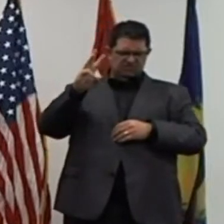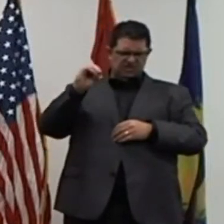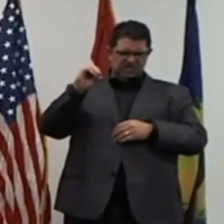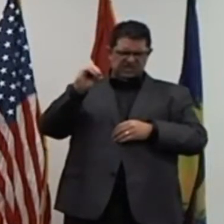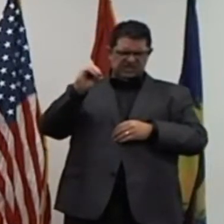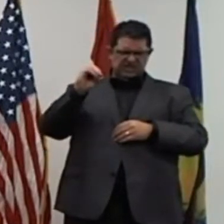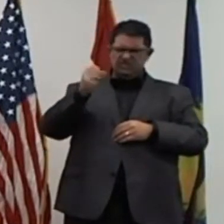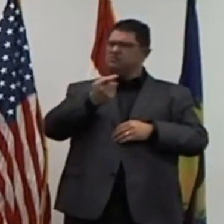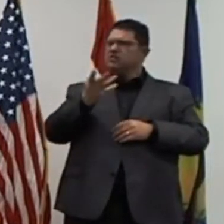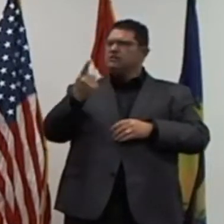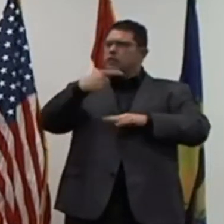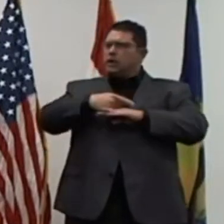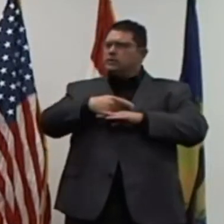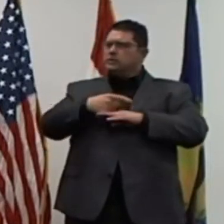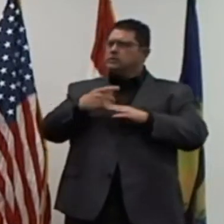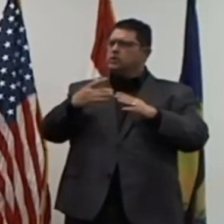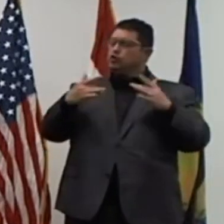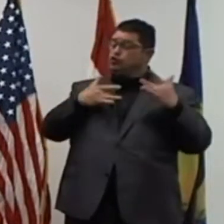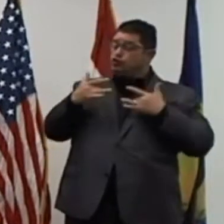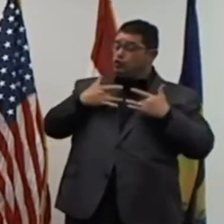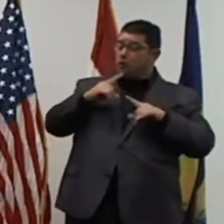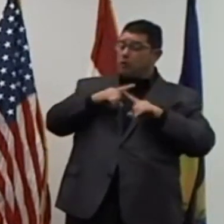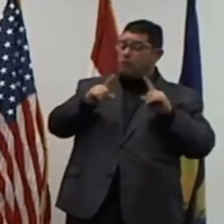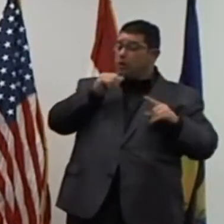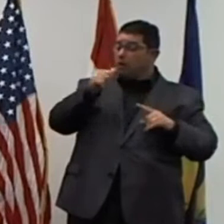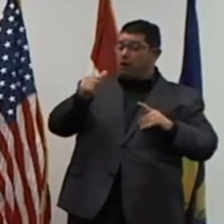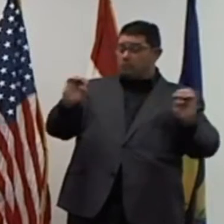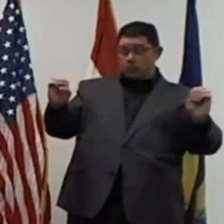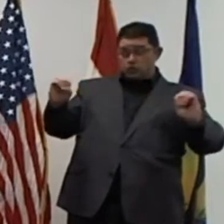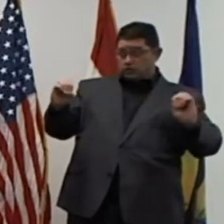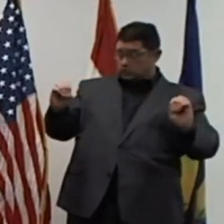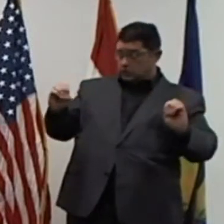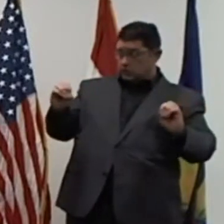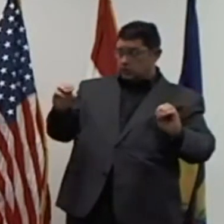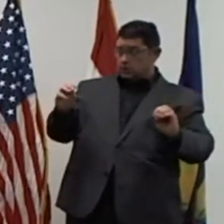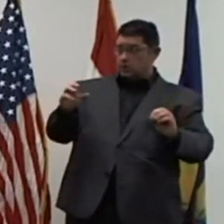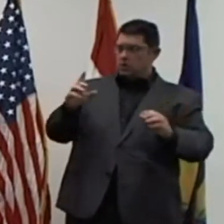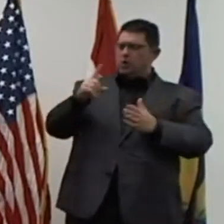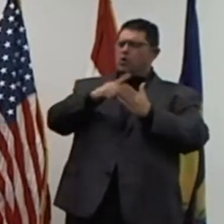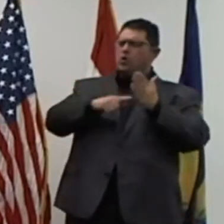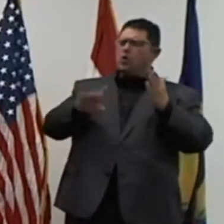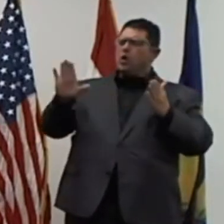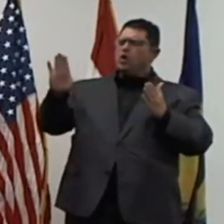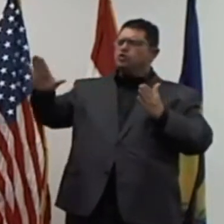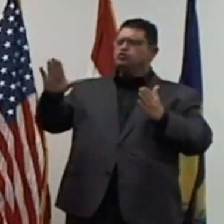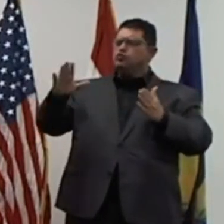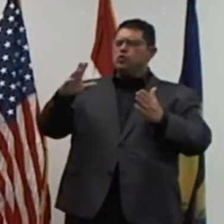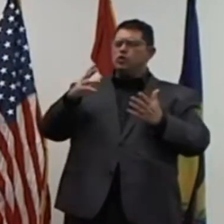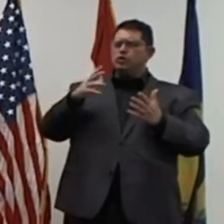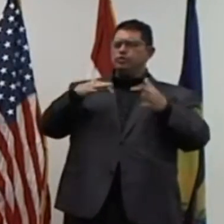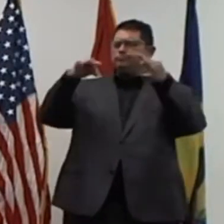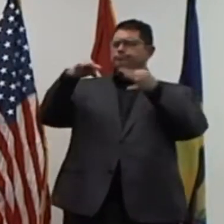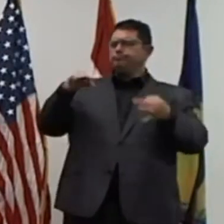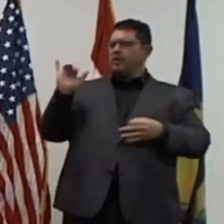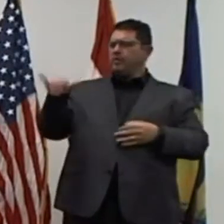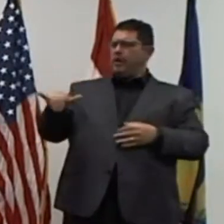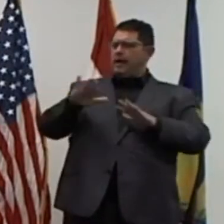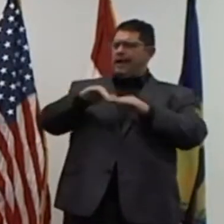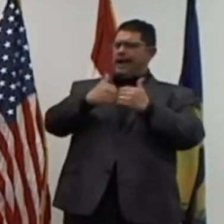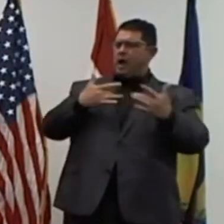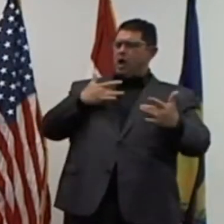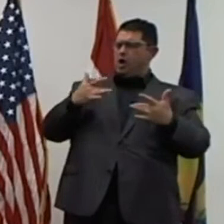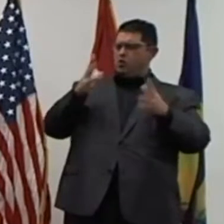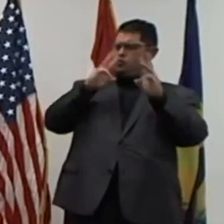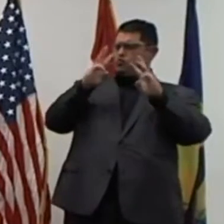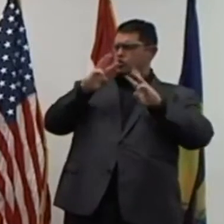days. Concerning but not alarming at this point. What's your characterization of that, and how worried are you about those numbers,